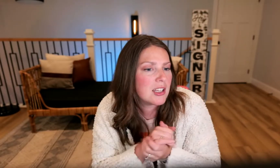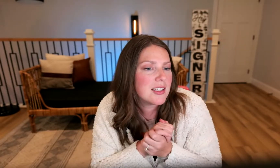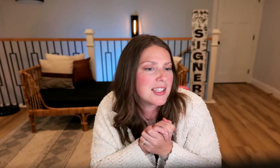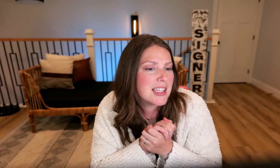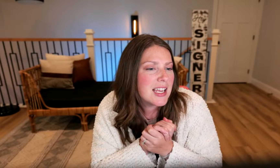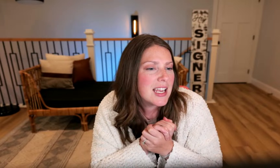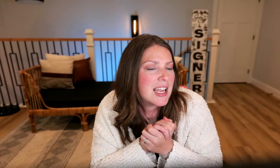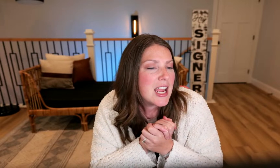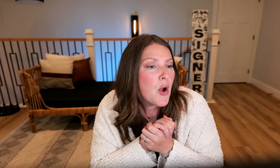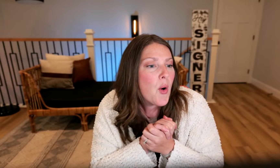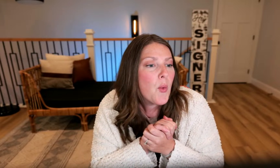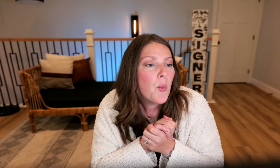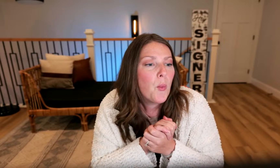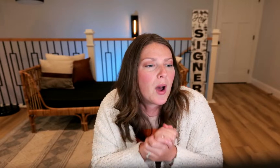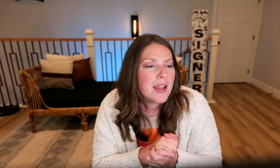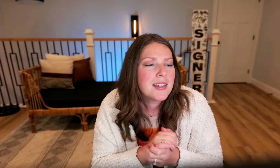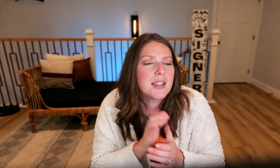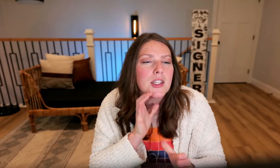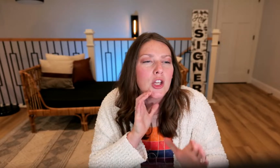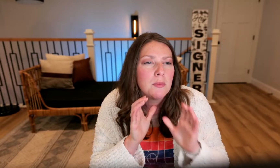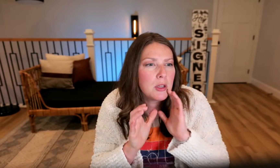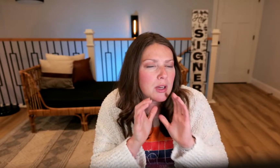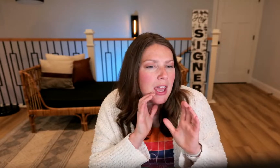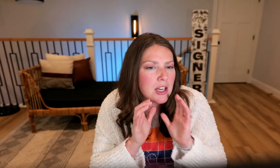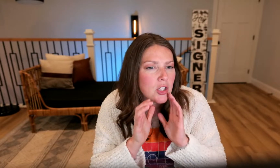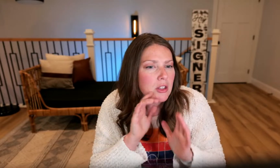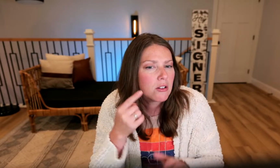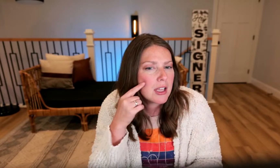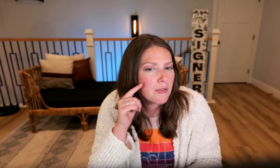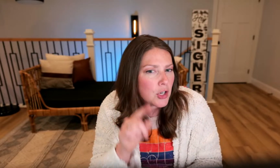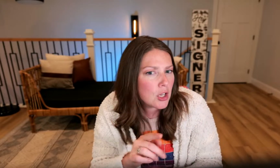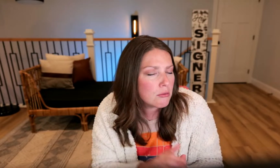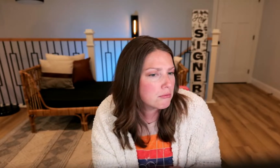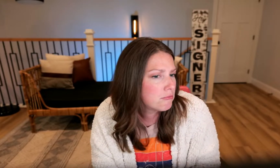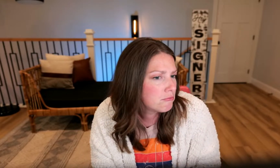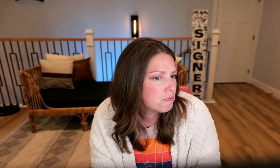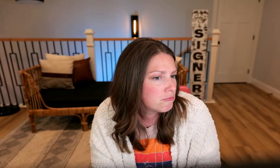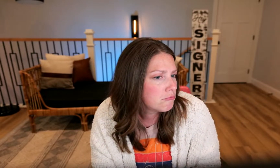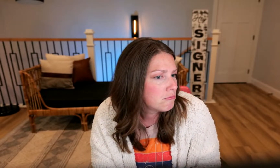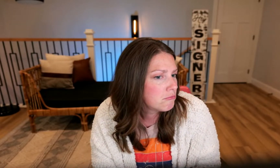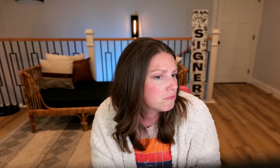Interactions. What does communication look like for you?